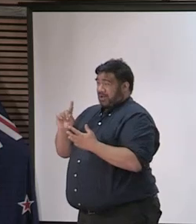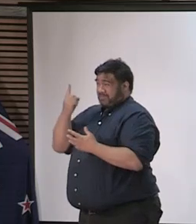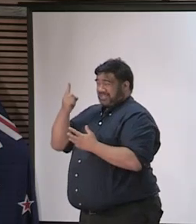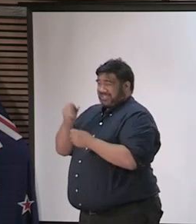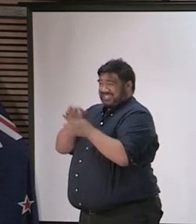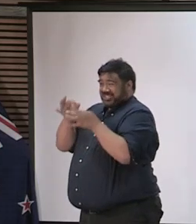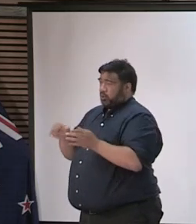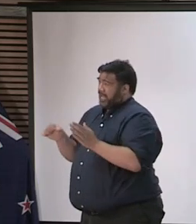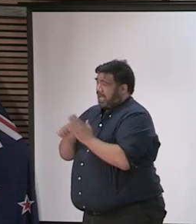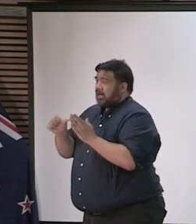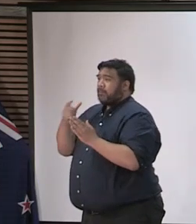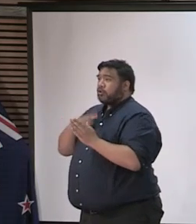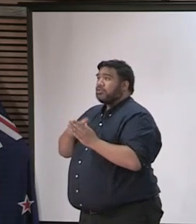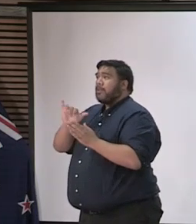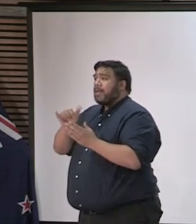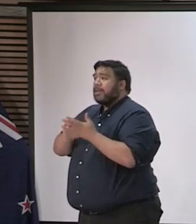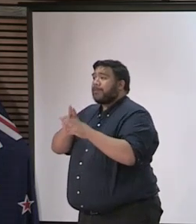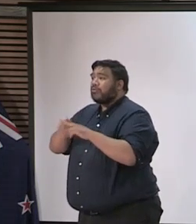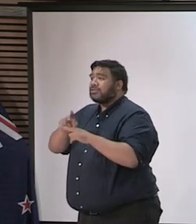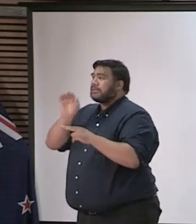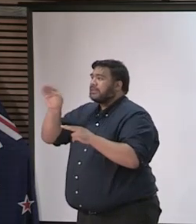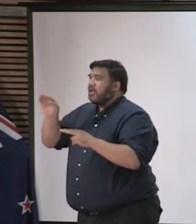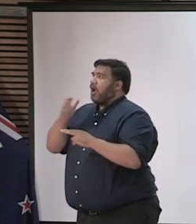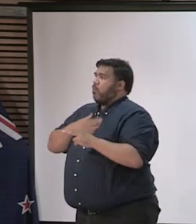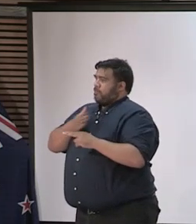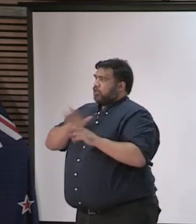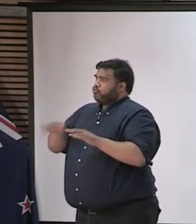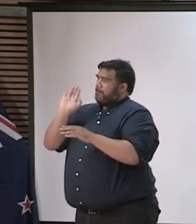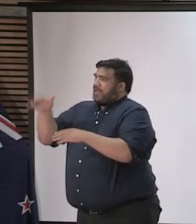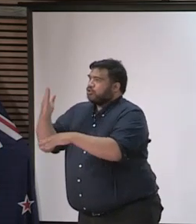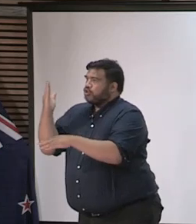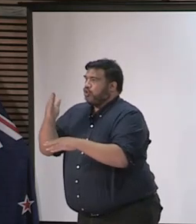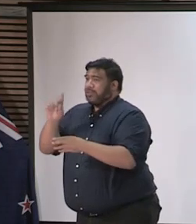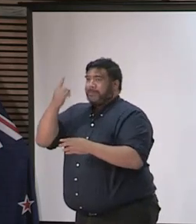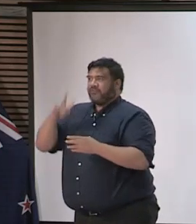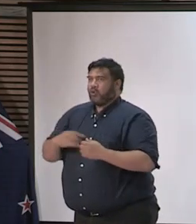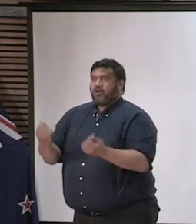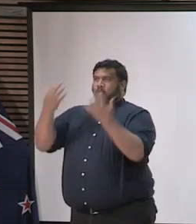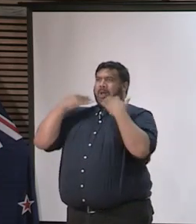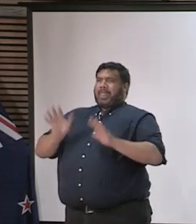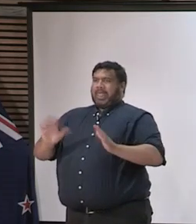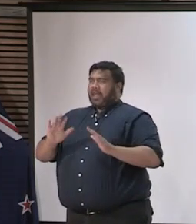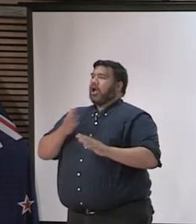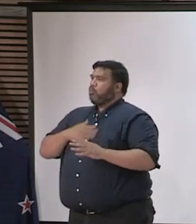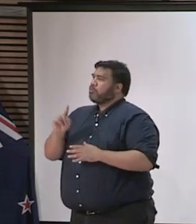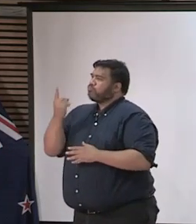are asking to send their kids to school, then I do want them to contact the Ministry of Education. But I don't want